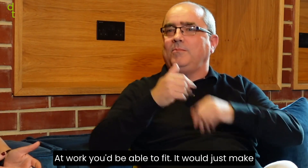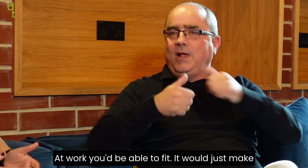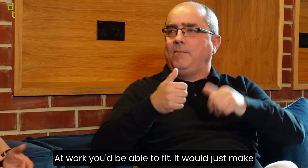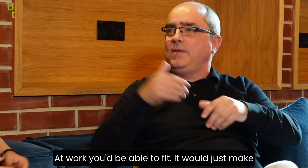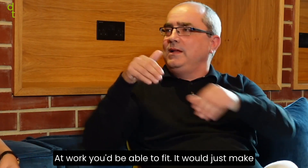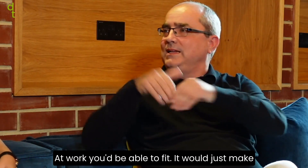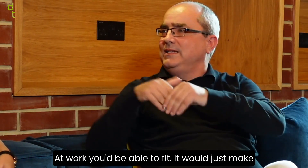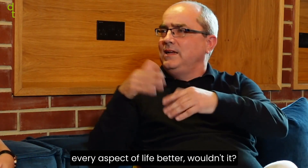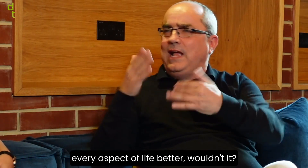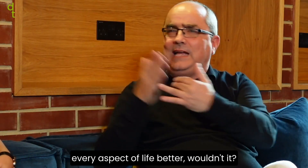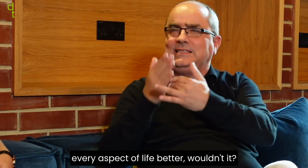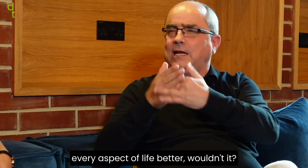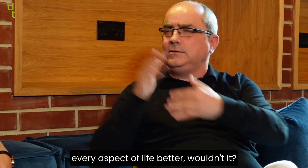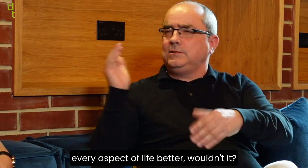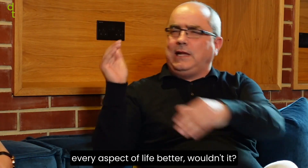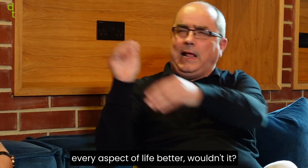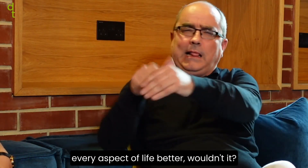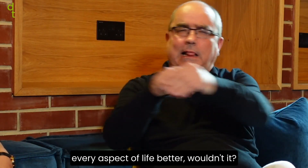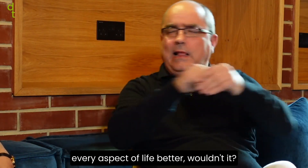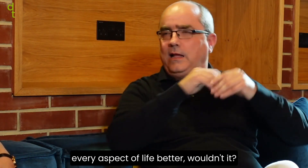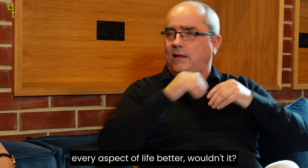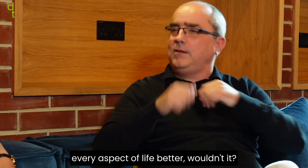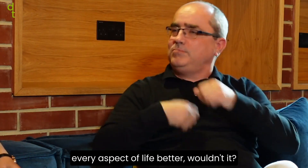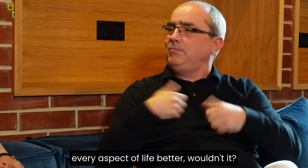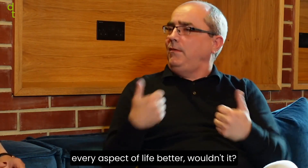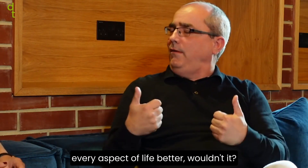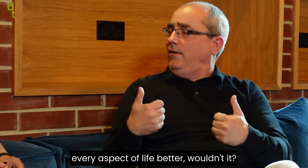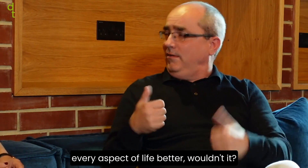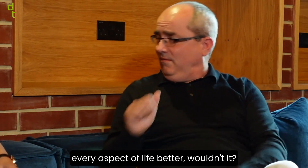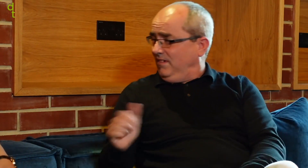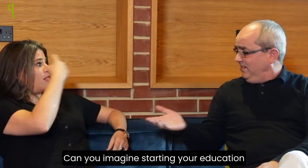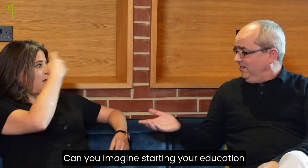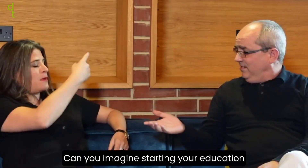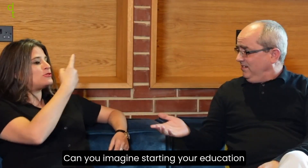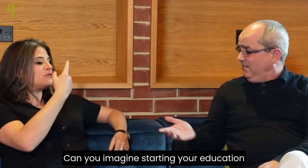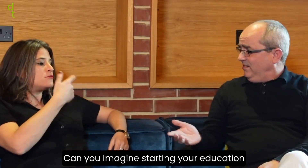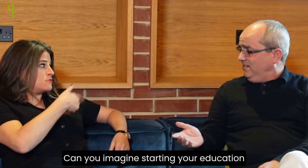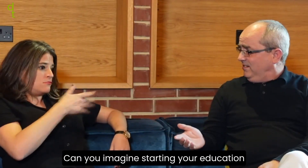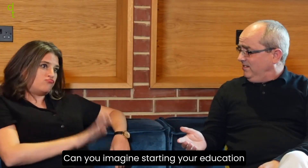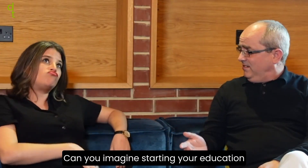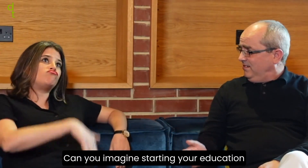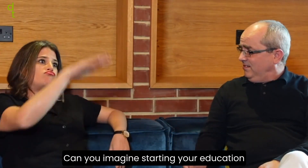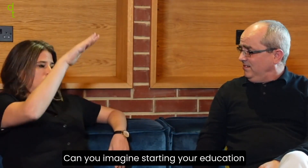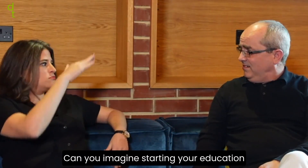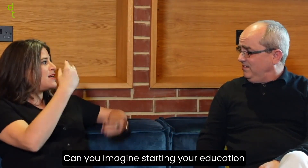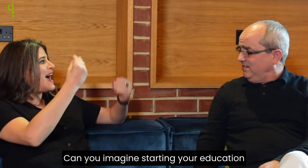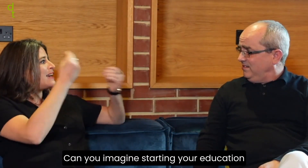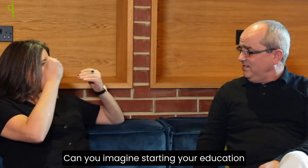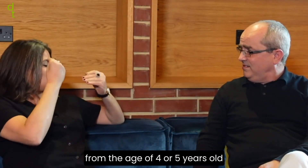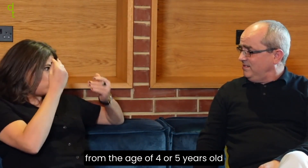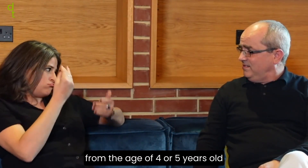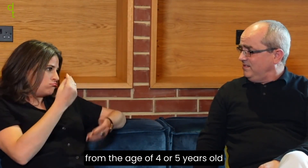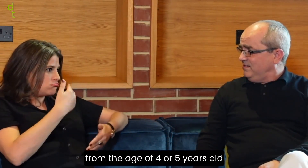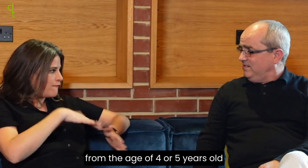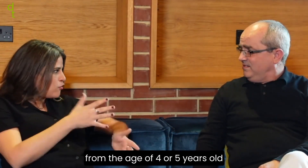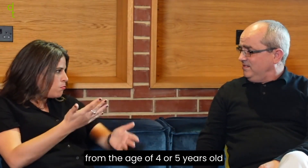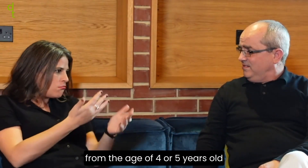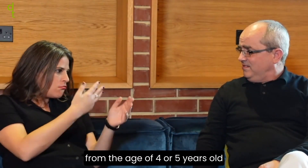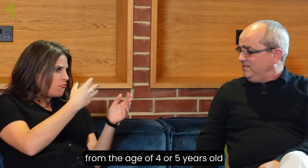in. It would just make every aspect of life better, wouldn't it? Can you imagine starting your education from the age of